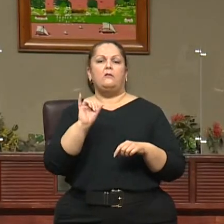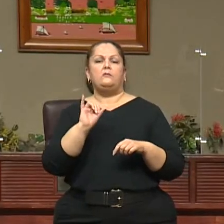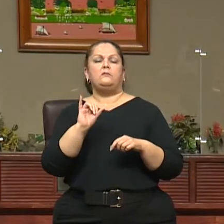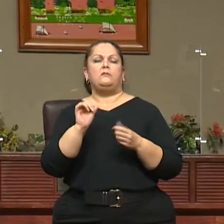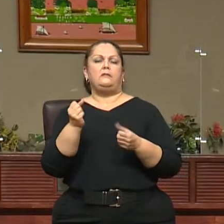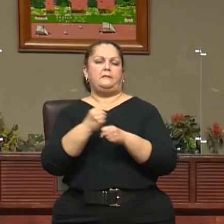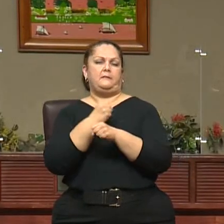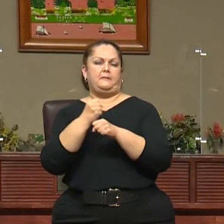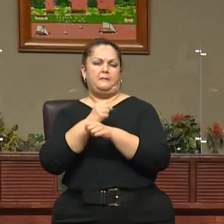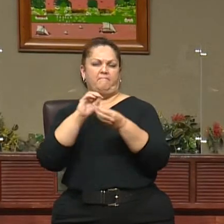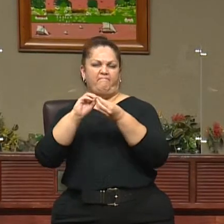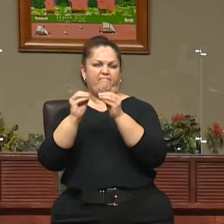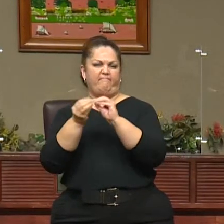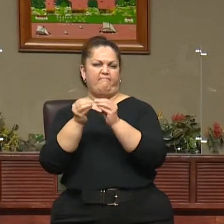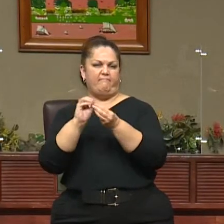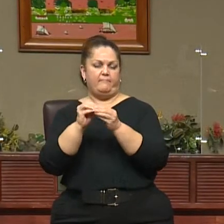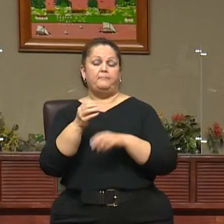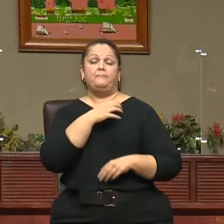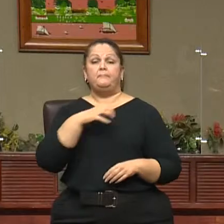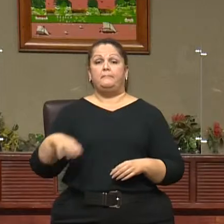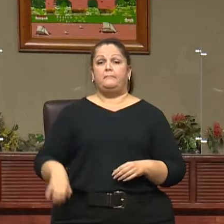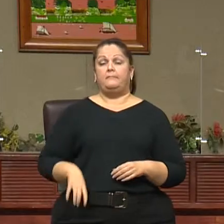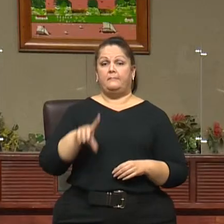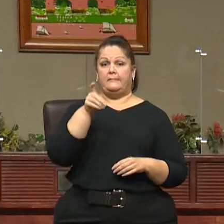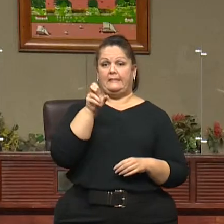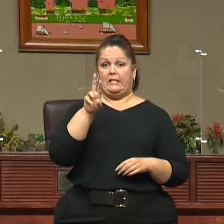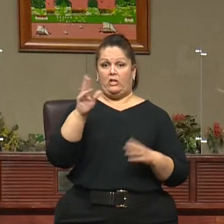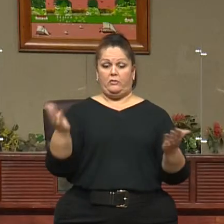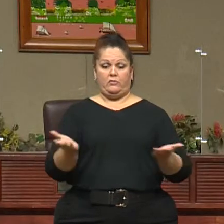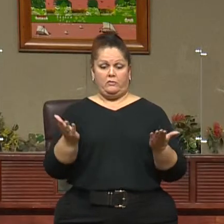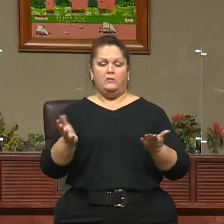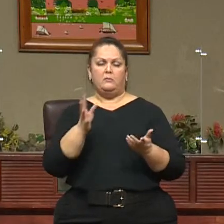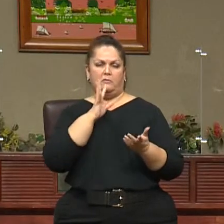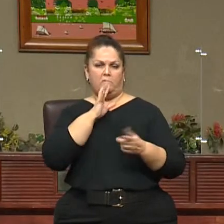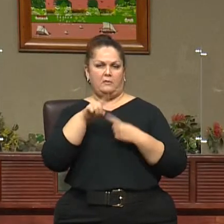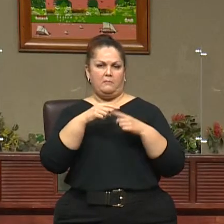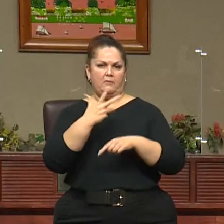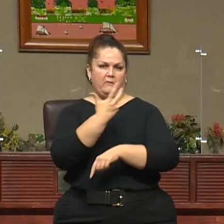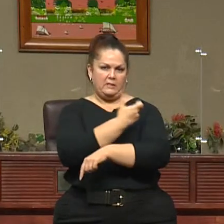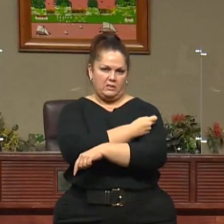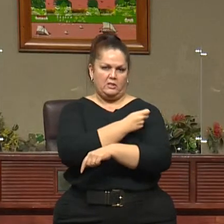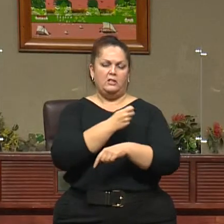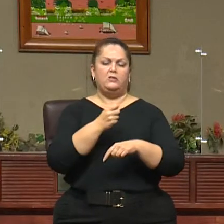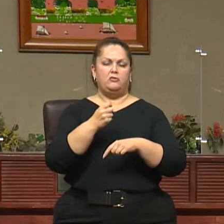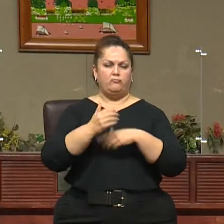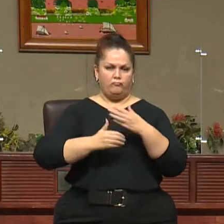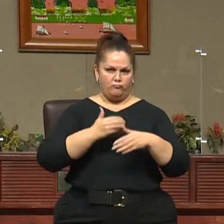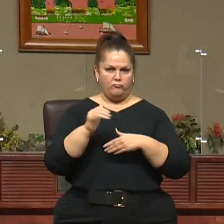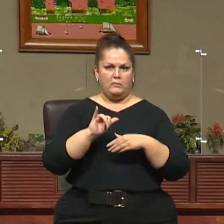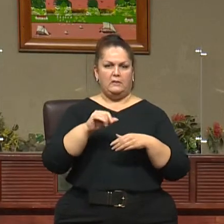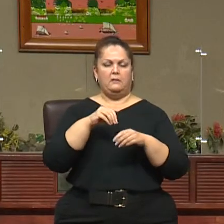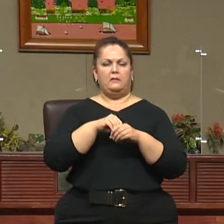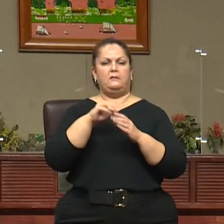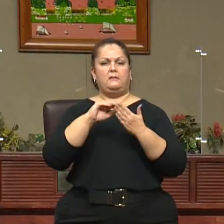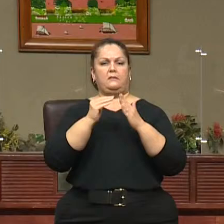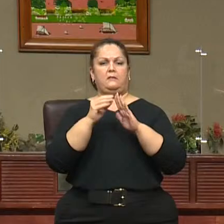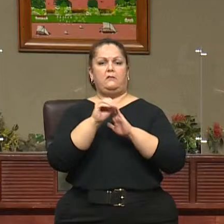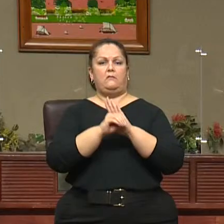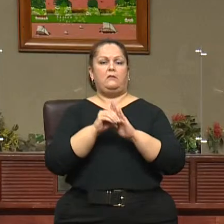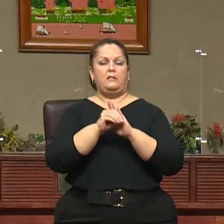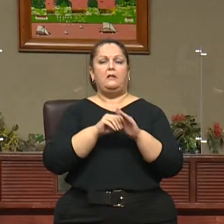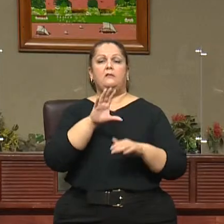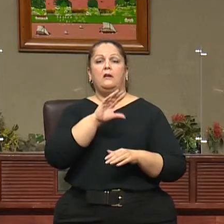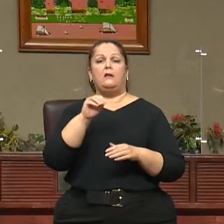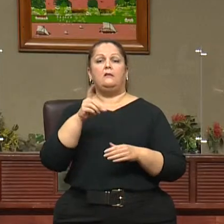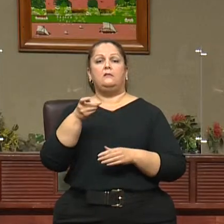COVID-19 statistics. Orlando Mayor Buddy Dyer is also here to discuss vaccination progress and combating the virus in the city of Orlando. And Dr.